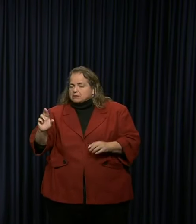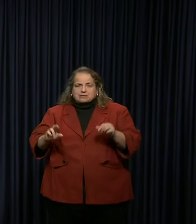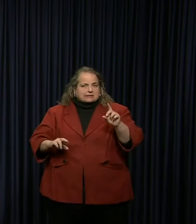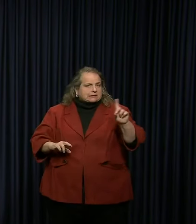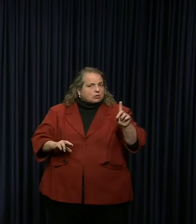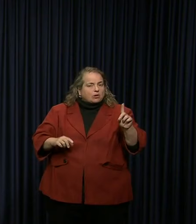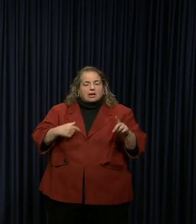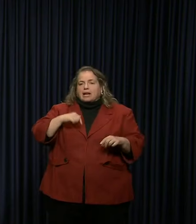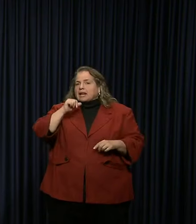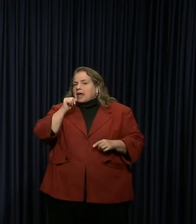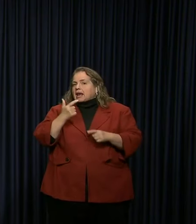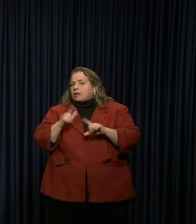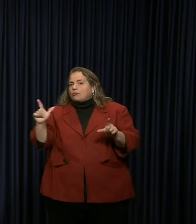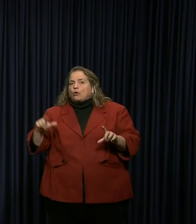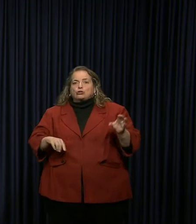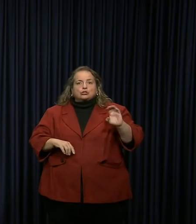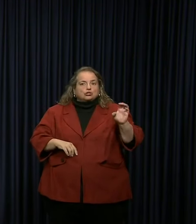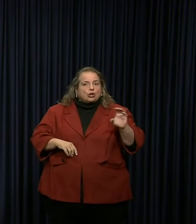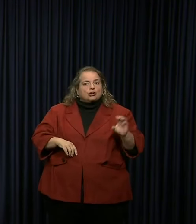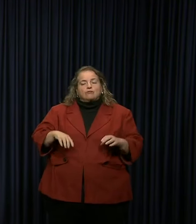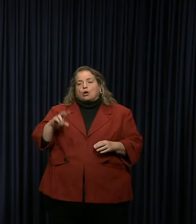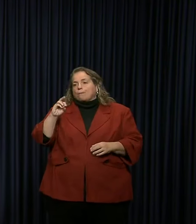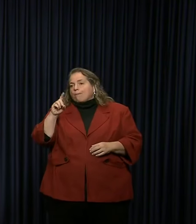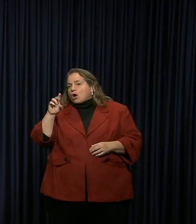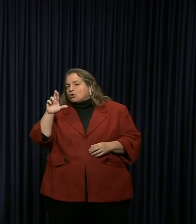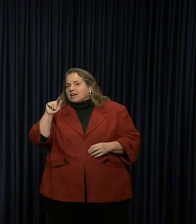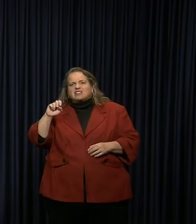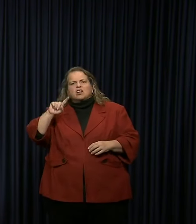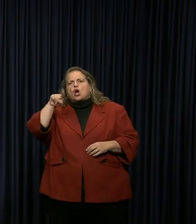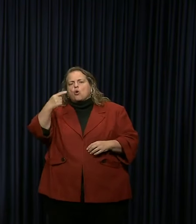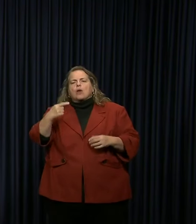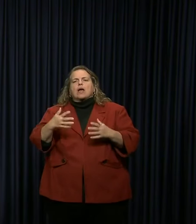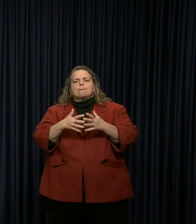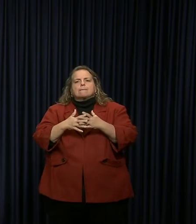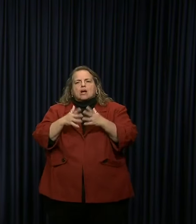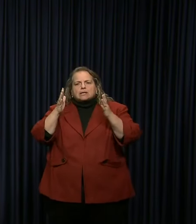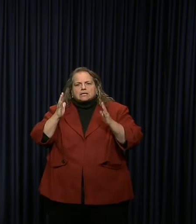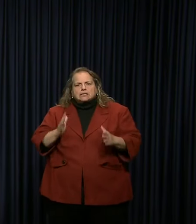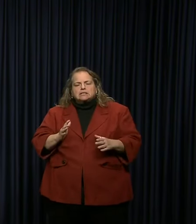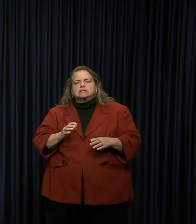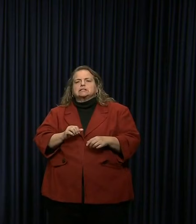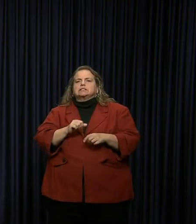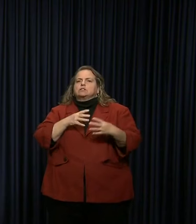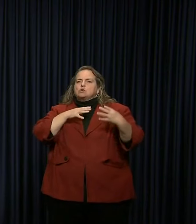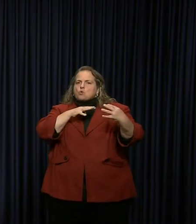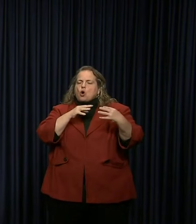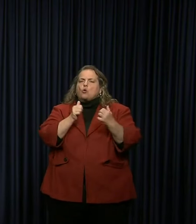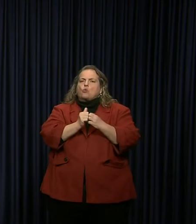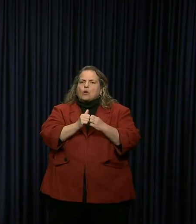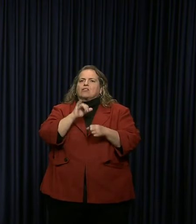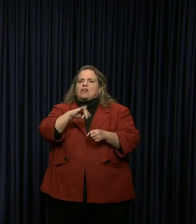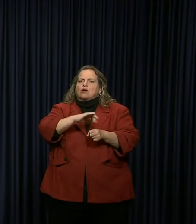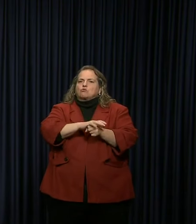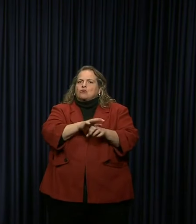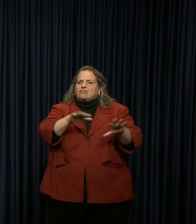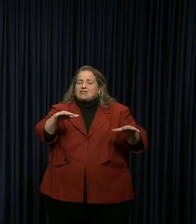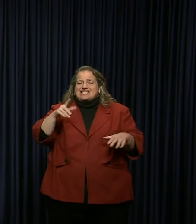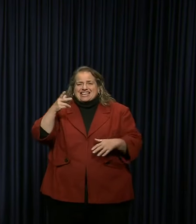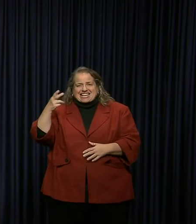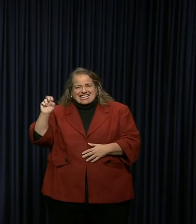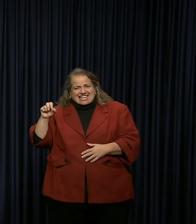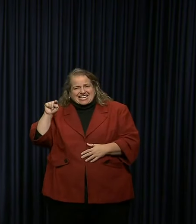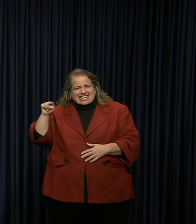or conservatives or moderates, just Americans versus this coronavirus. He and so many other county judges are